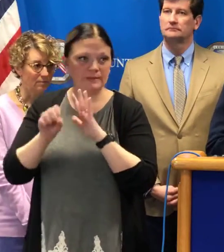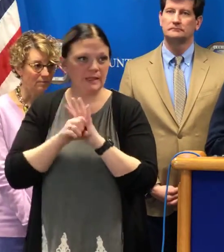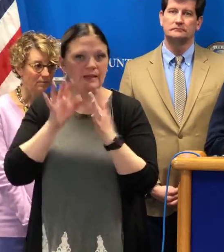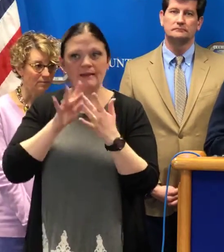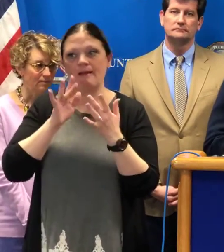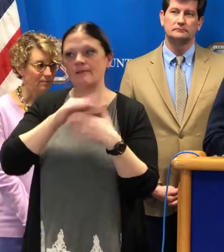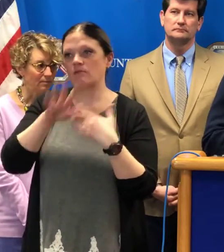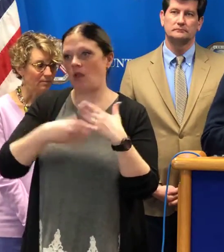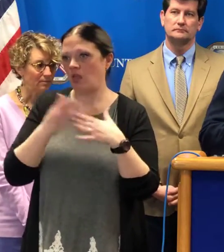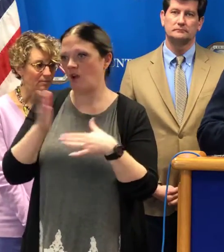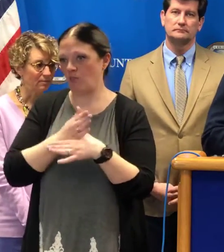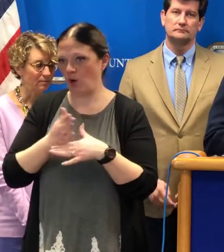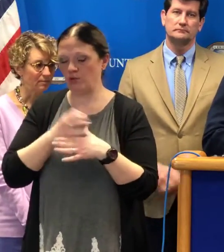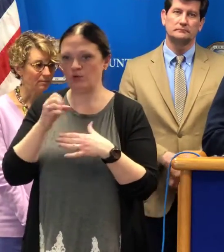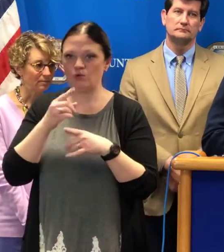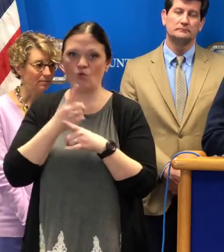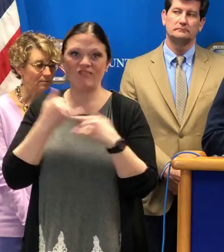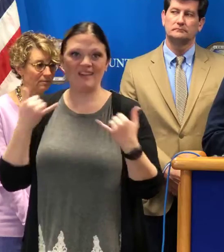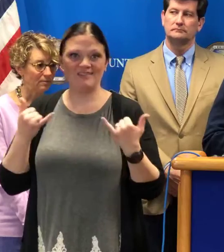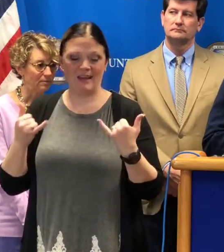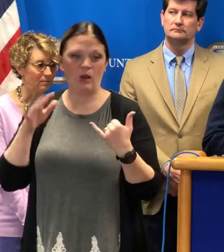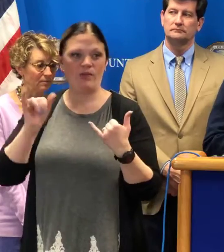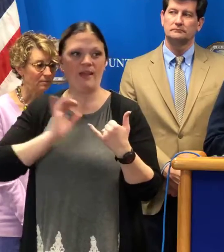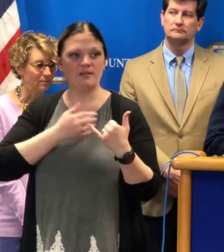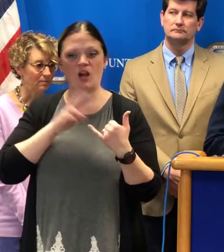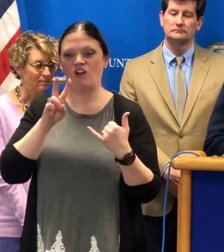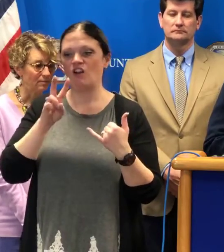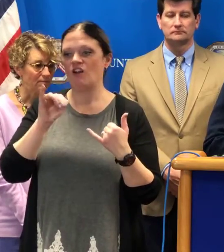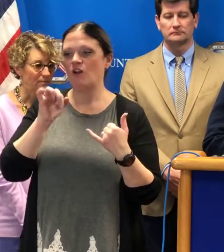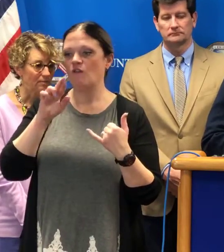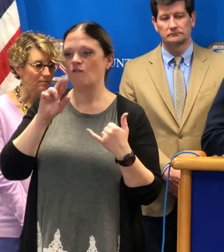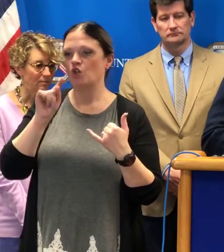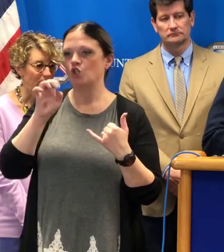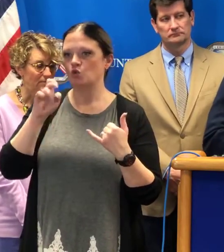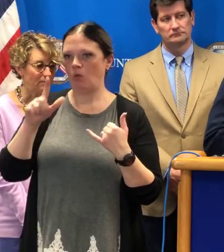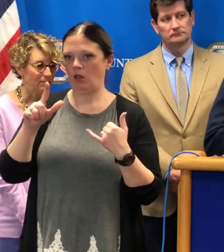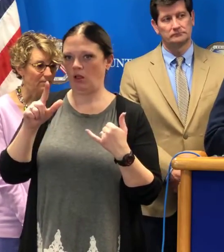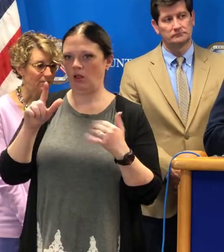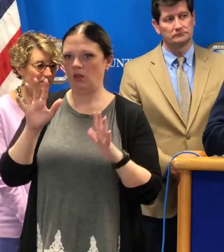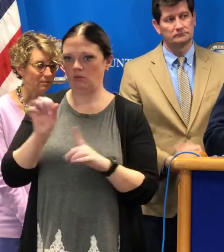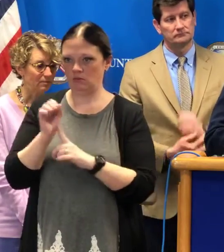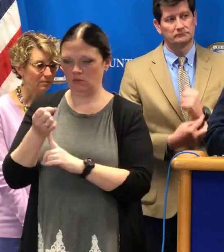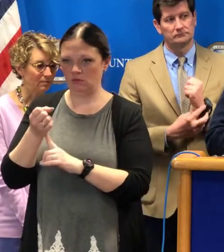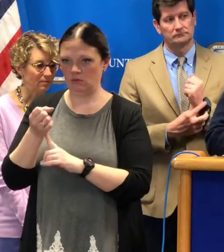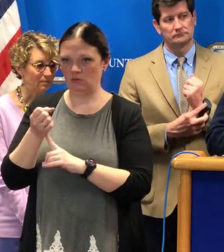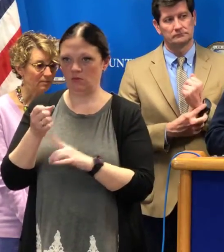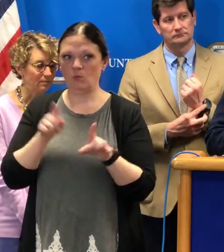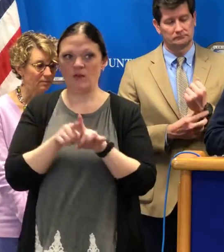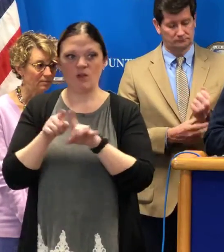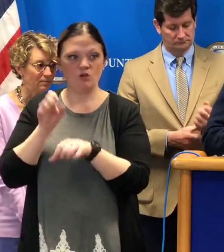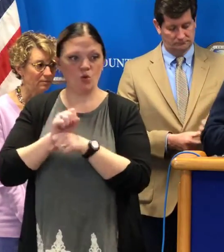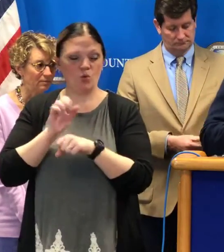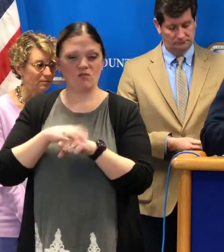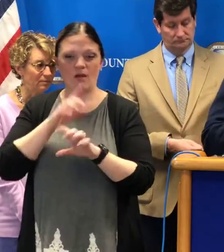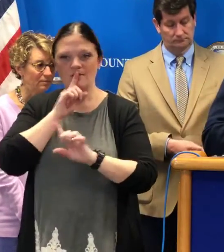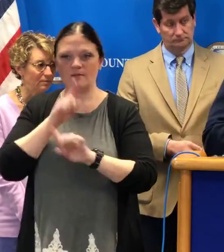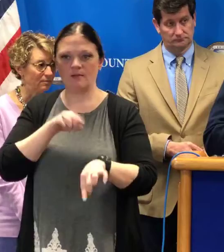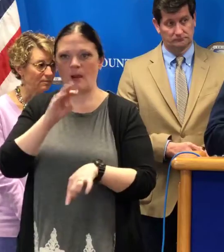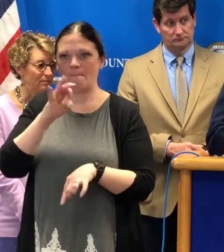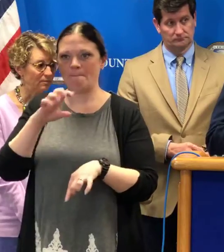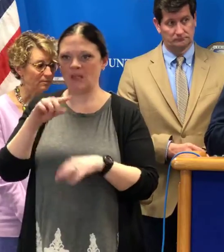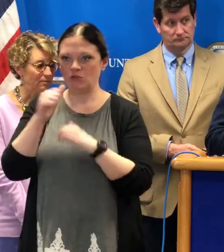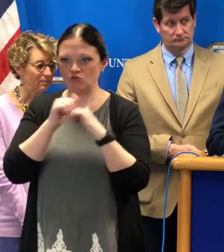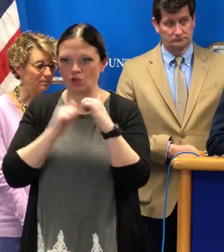all of our partners. So right now that's in a virtual state, but I did want everybody to know that we've also worked on command structures. We've worked